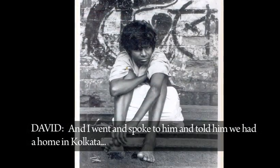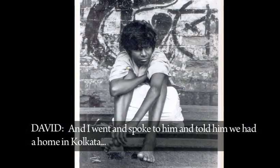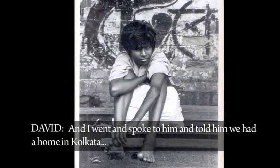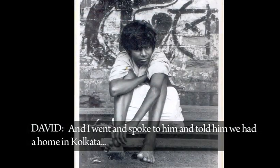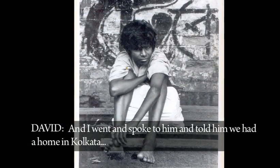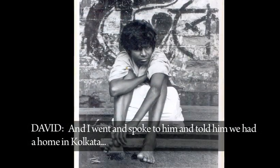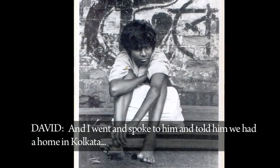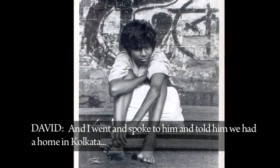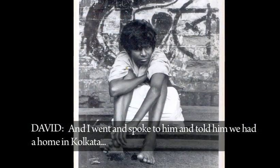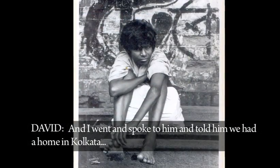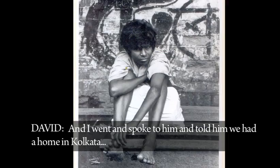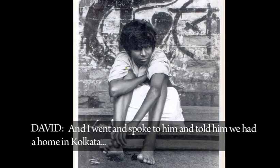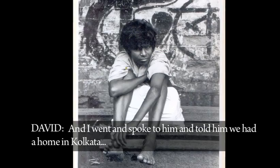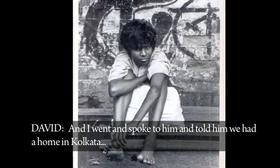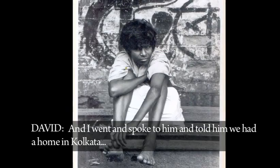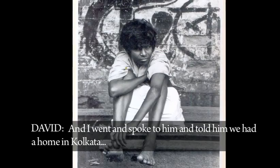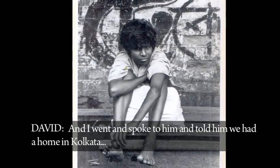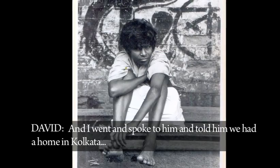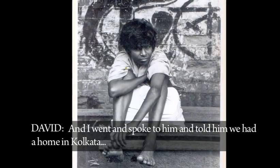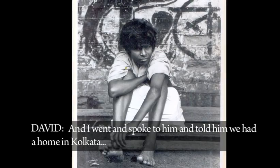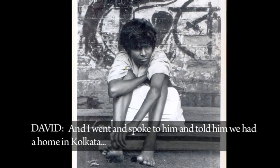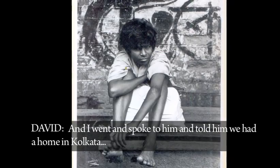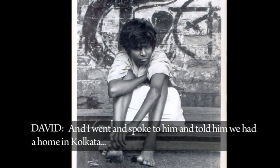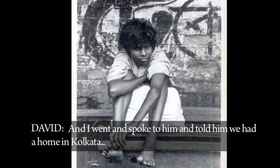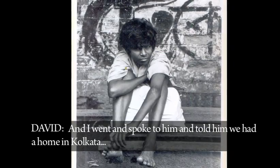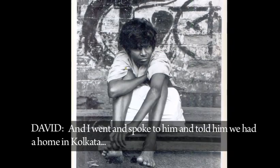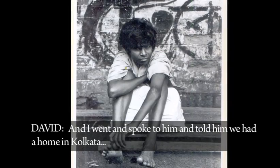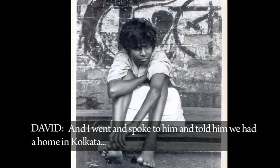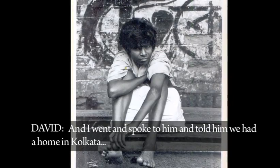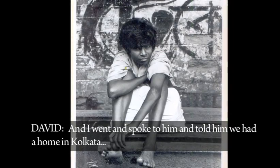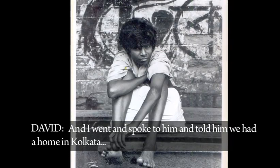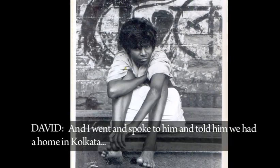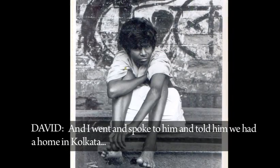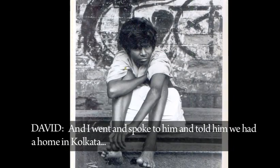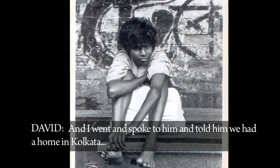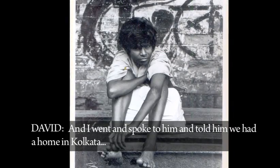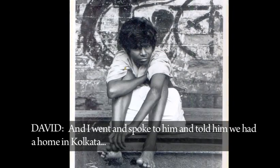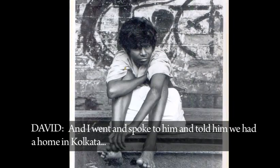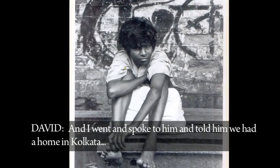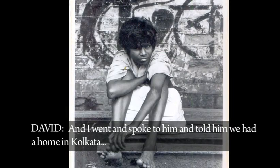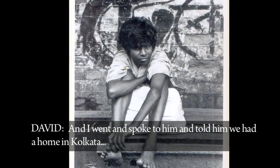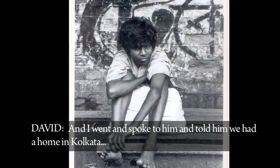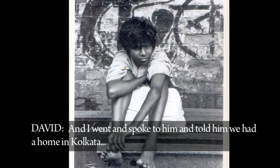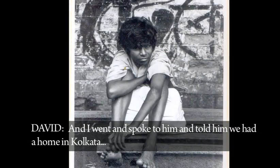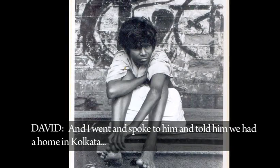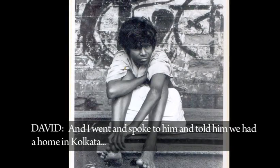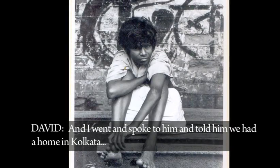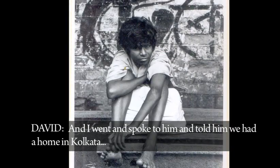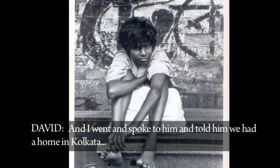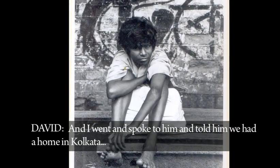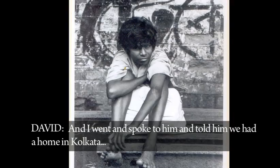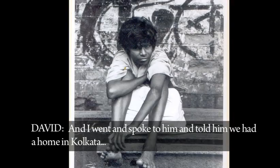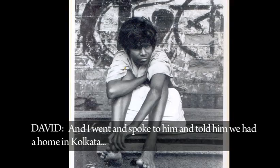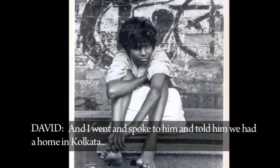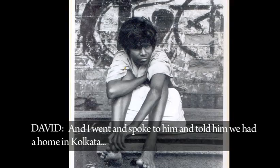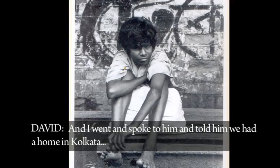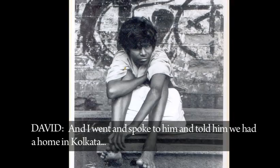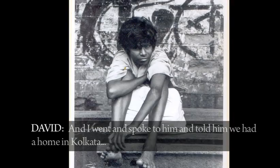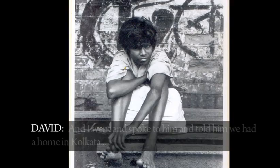I went and spoke to him and told him that we had a home in Kolkata, and there were